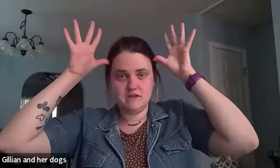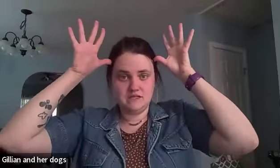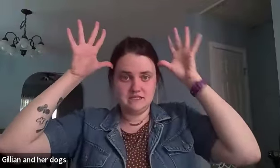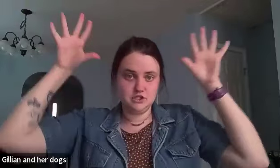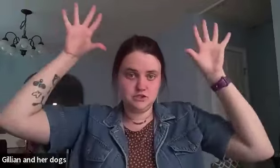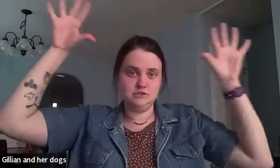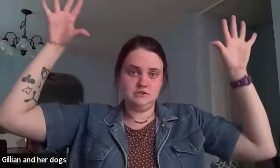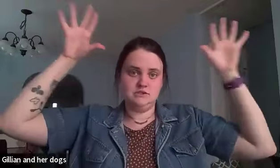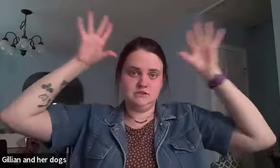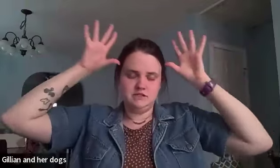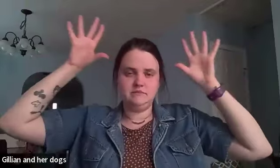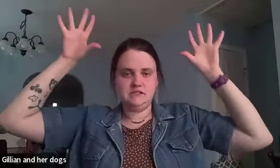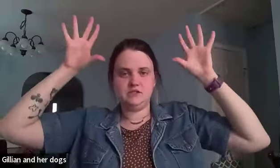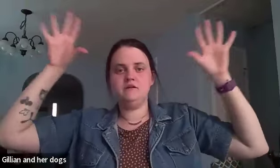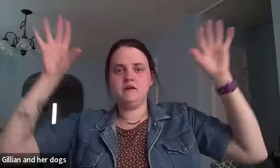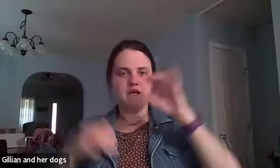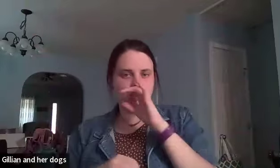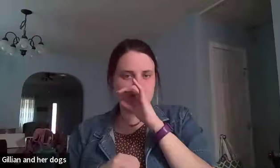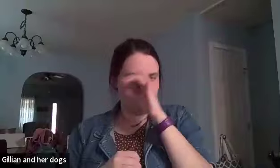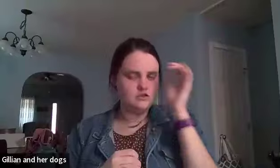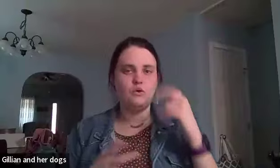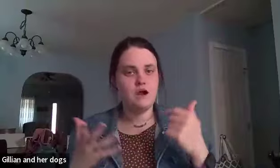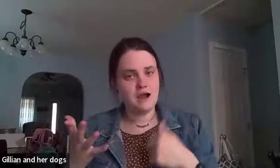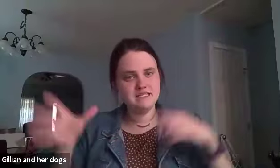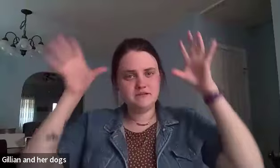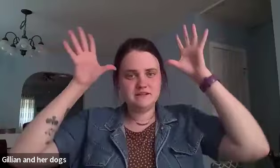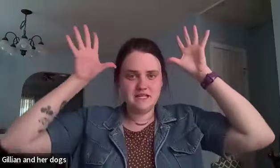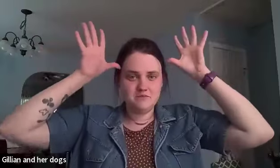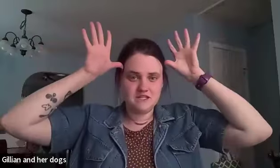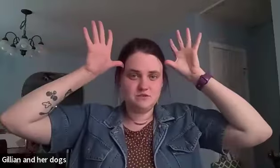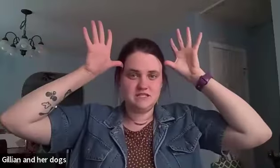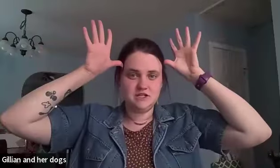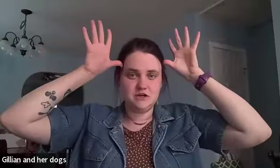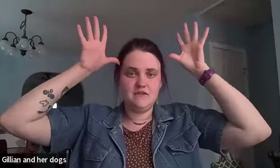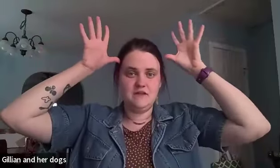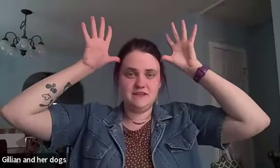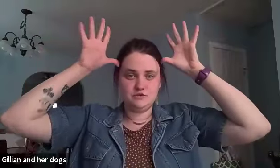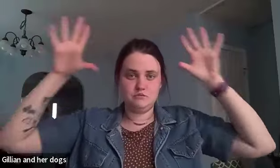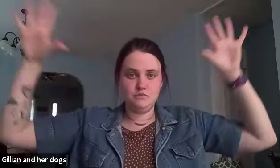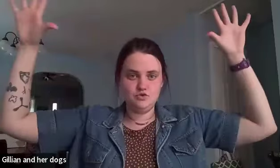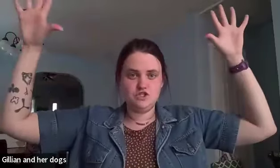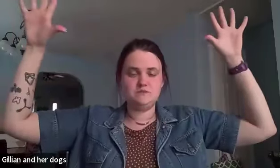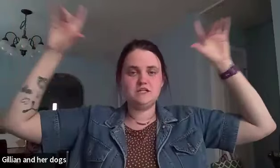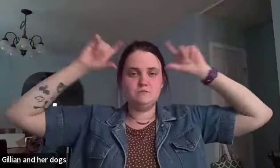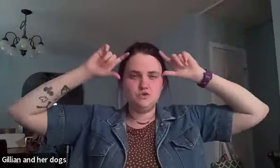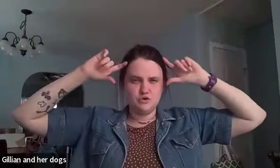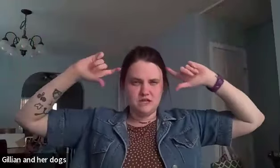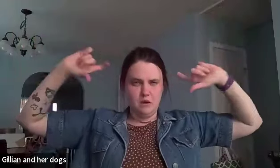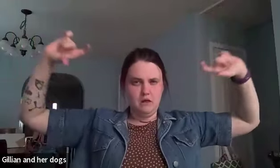then deer, deer, either or. I typically keep this with deer and then this with moose just because moose goes out